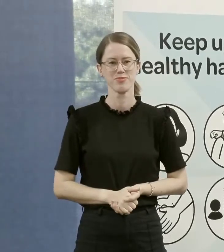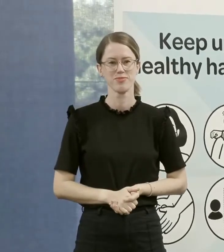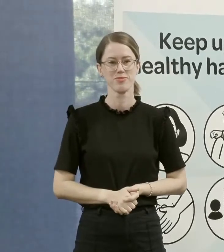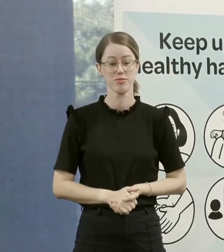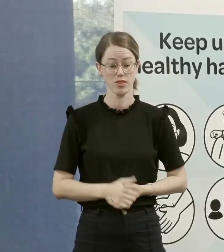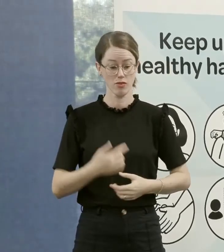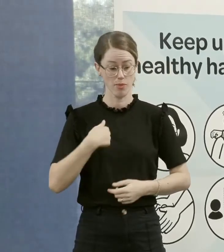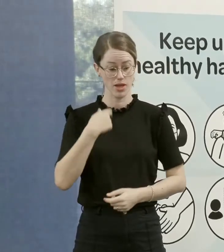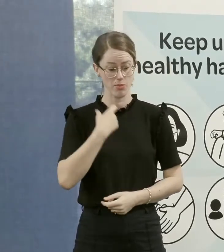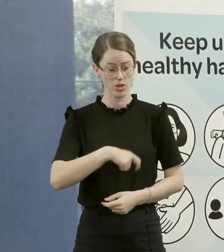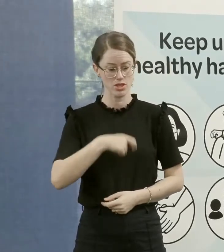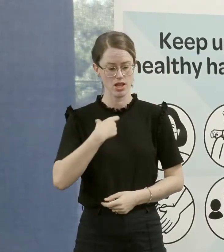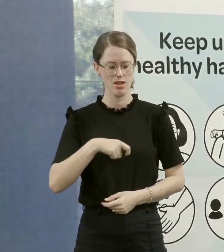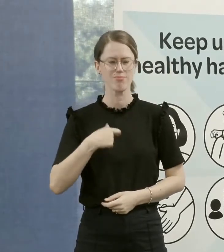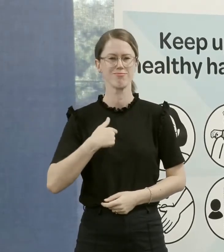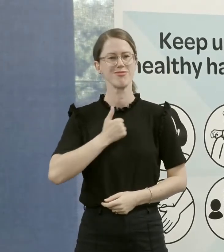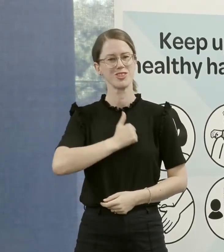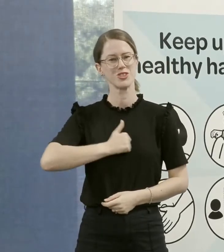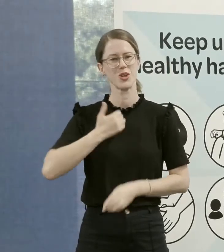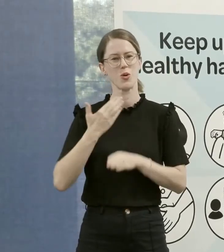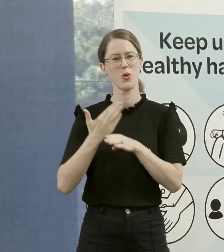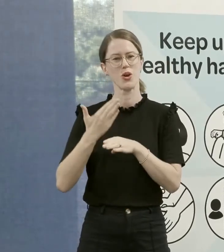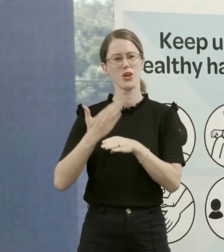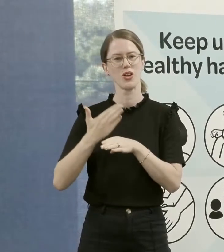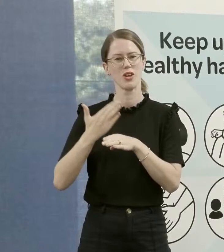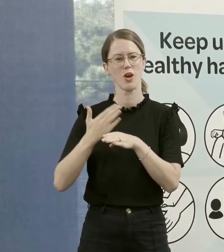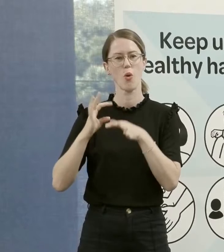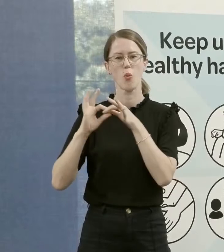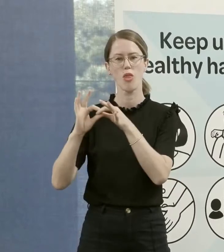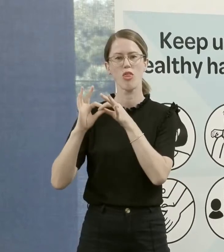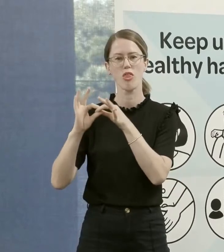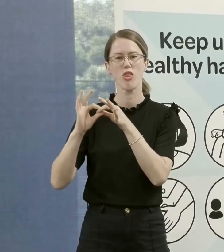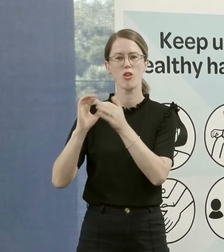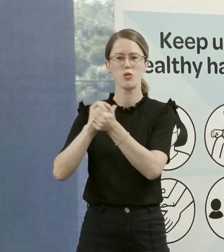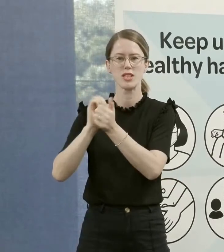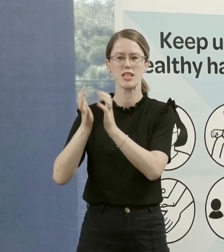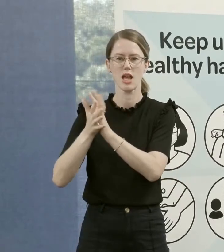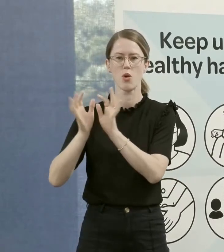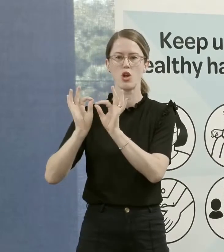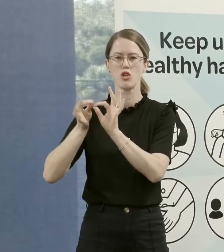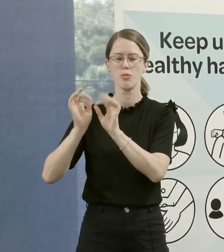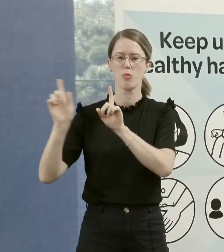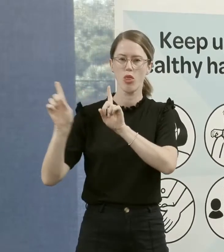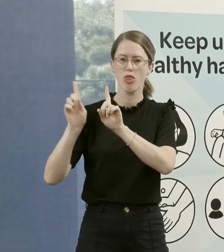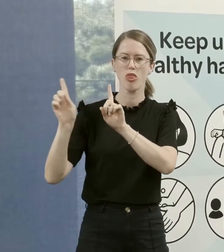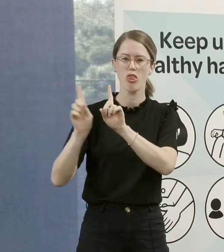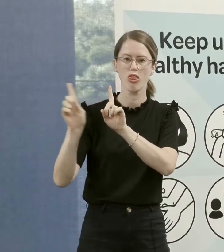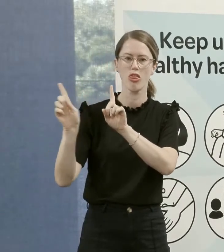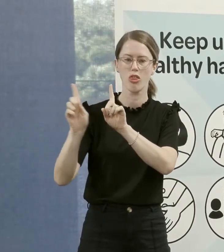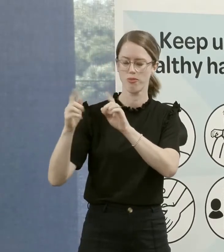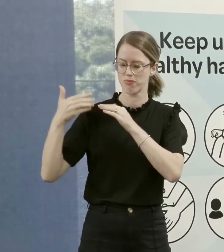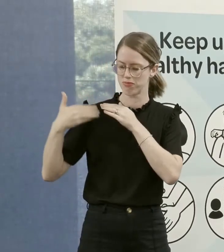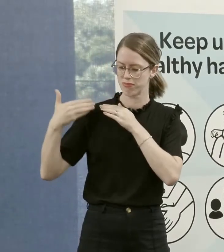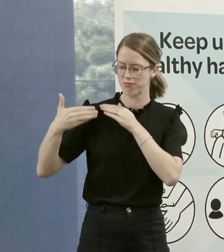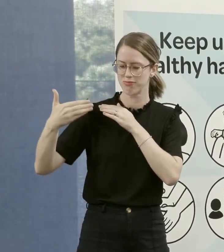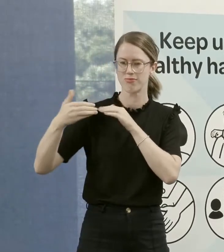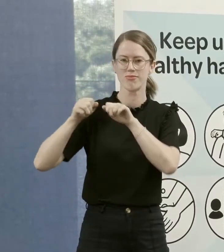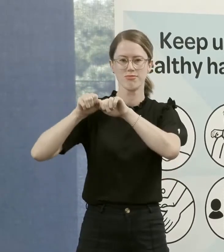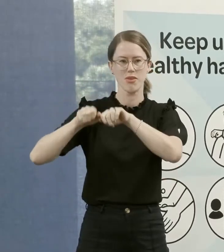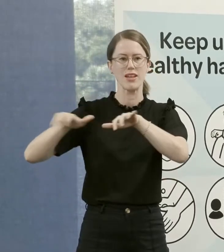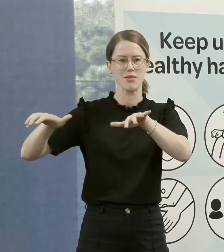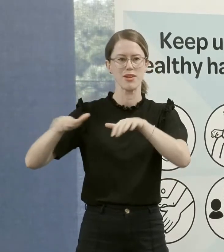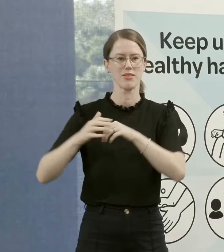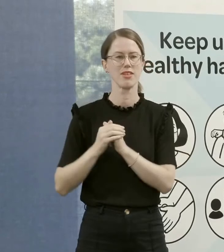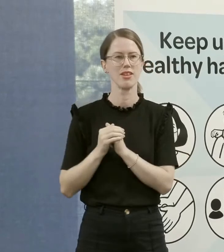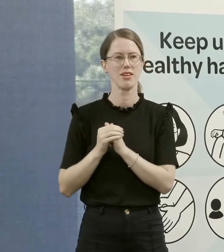for me personally, I've particularly enjoyed working with our New Zealand Sign Language interpreters over the period of the pandemic,